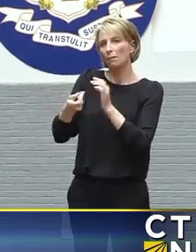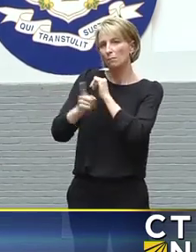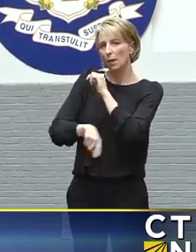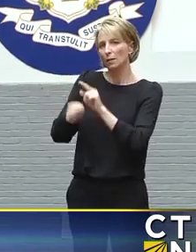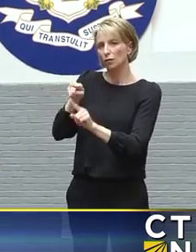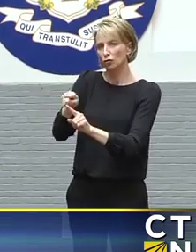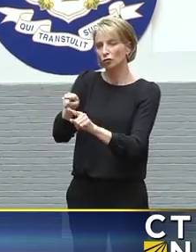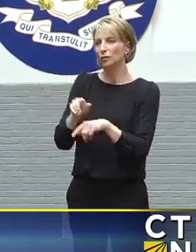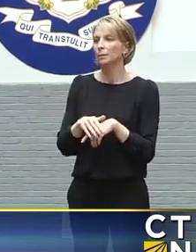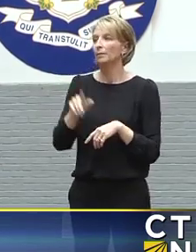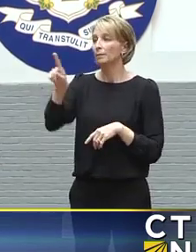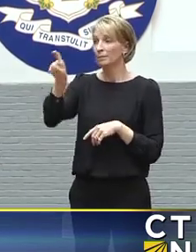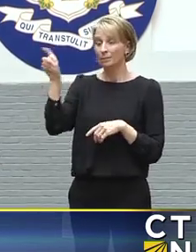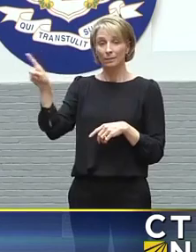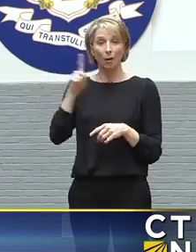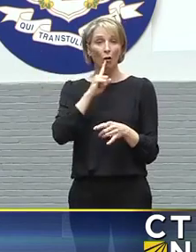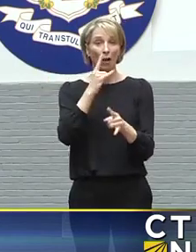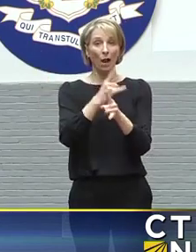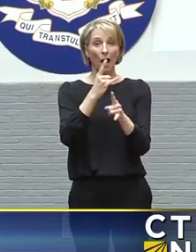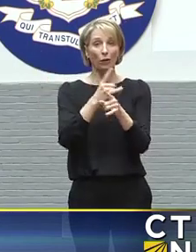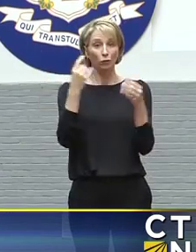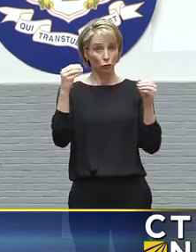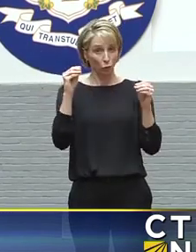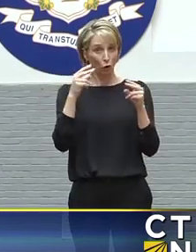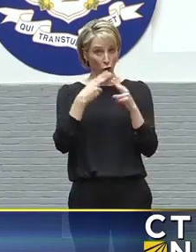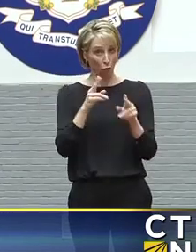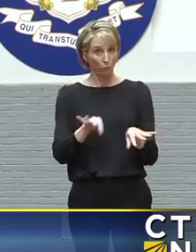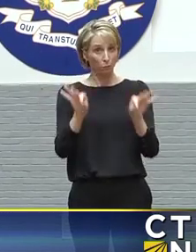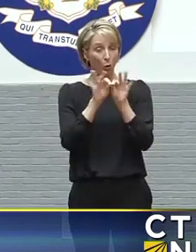essential? We're package stores.